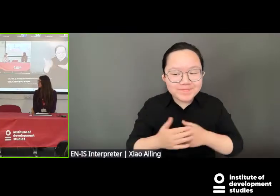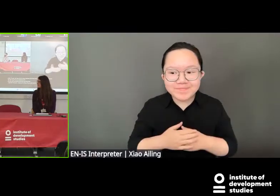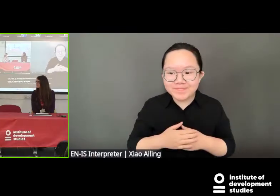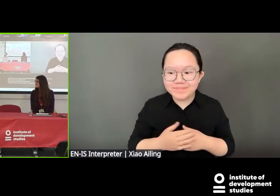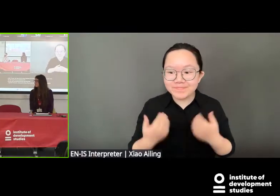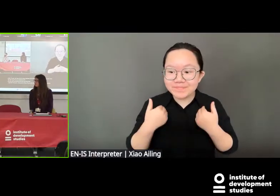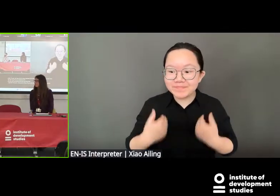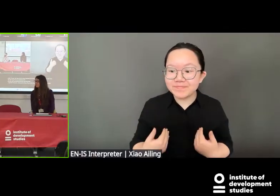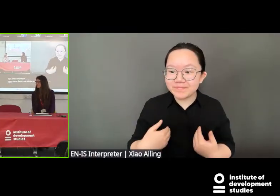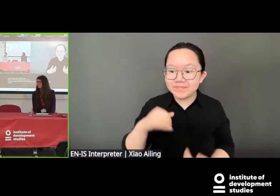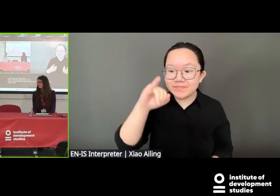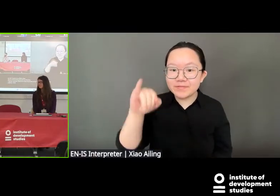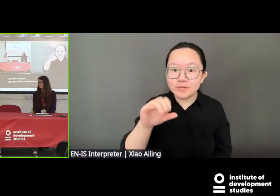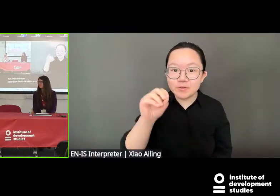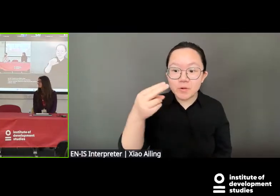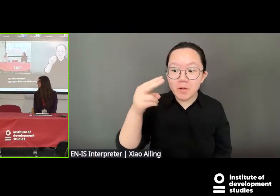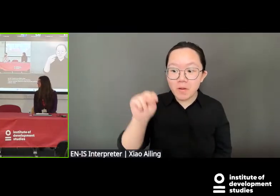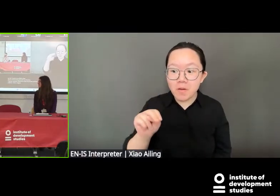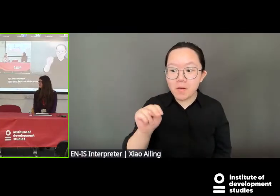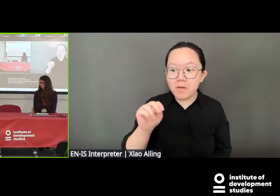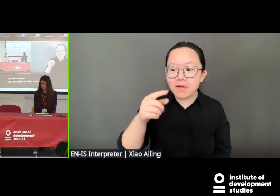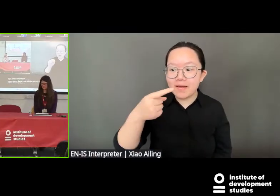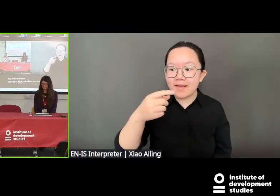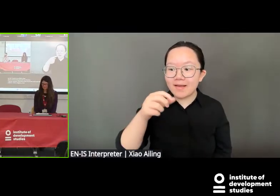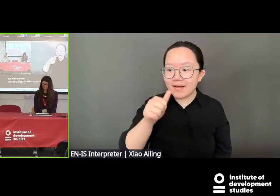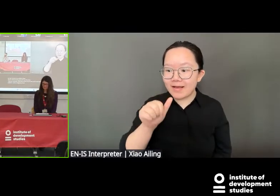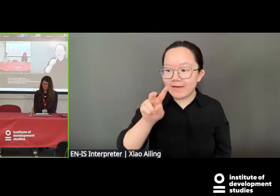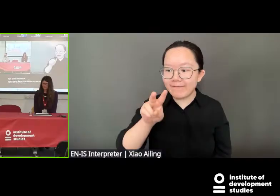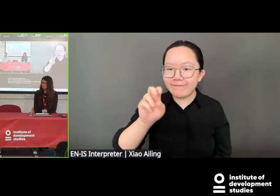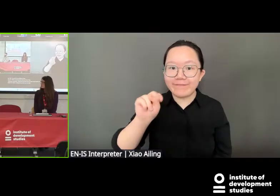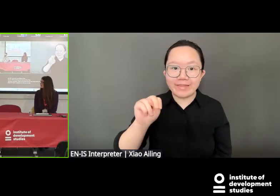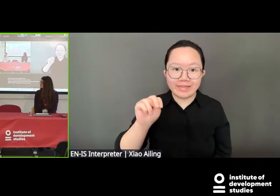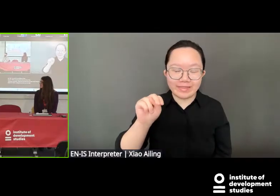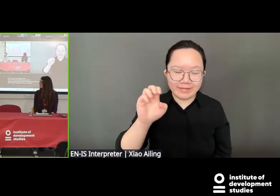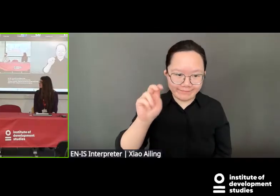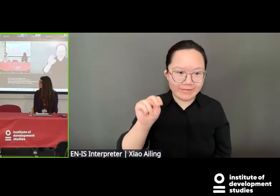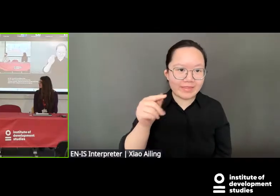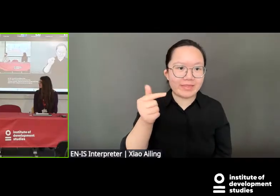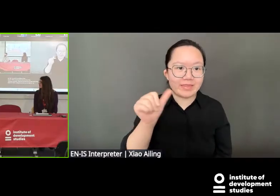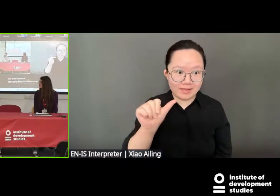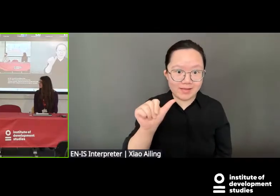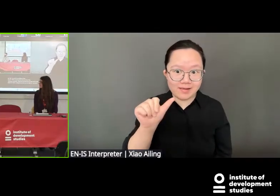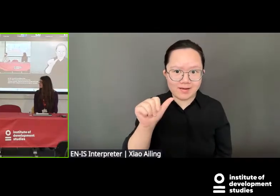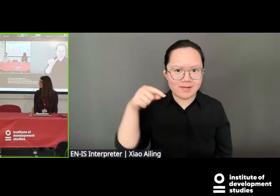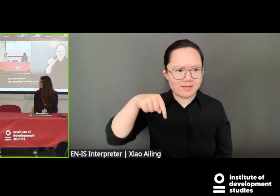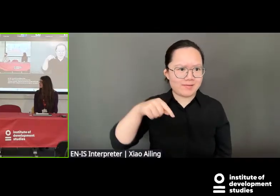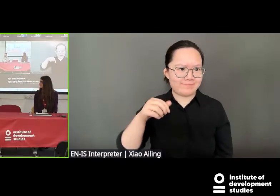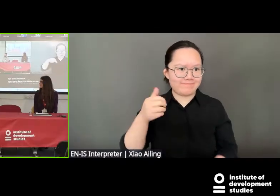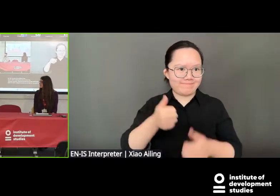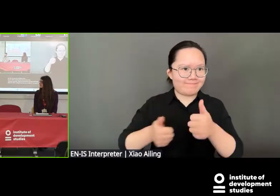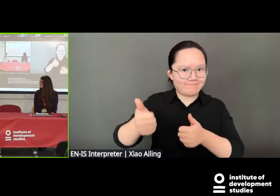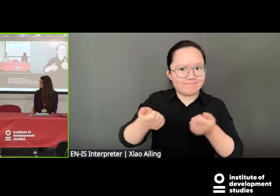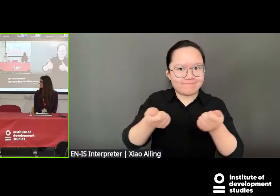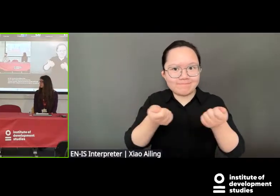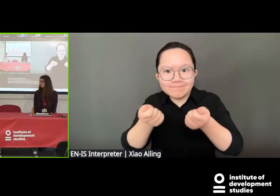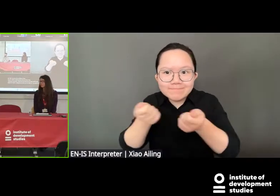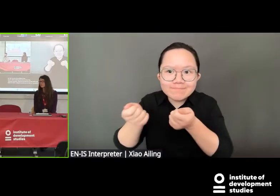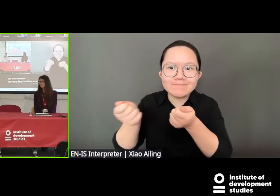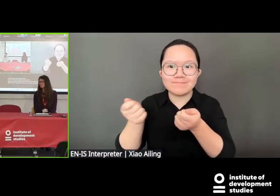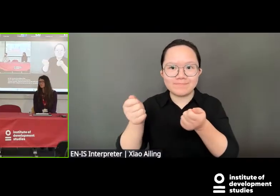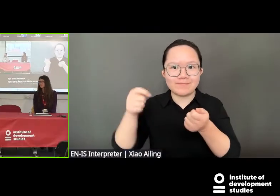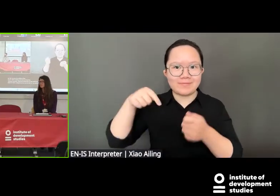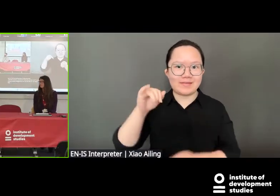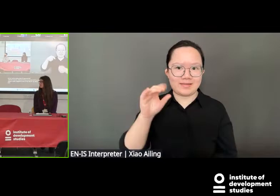I'm a fellow here at the Institute of Development Studies, and today I'm here in the role as editor-in-chief of our IDS